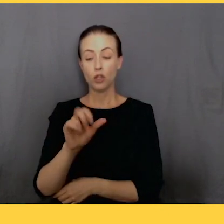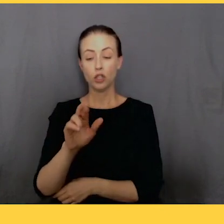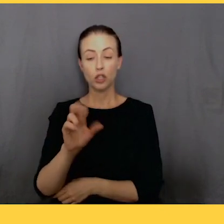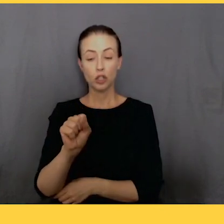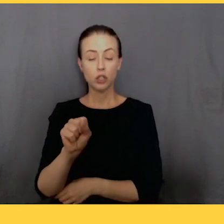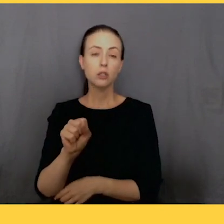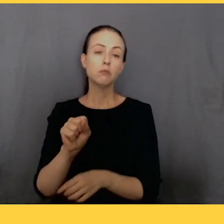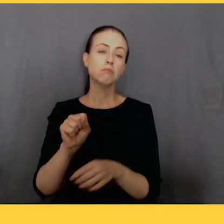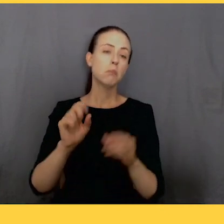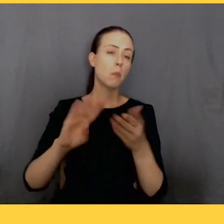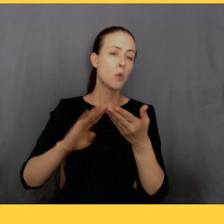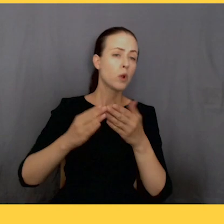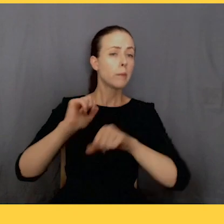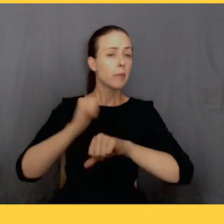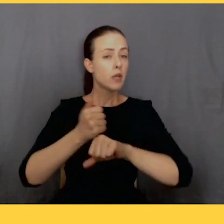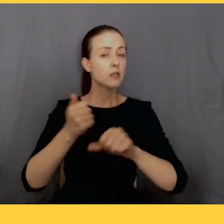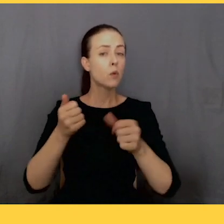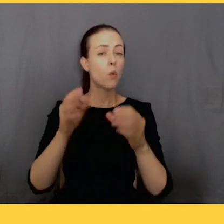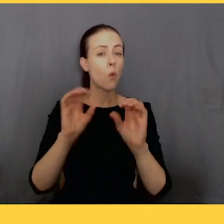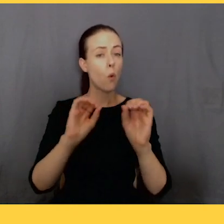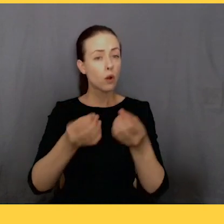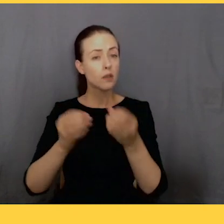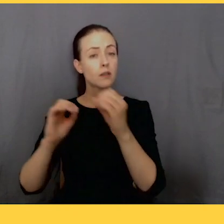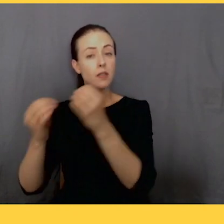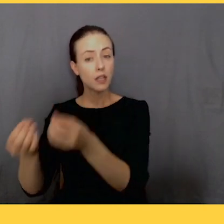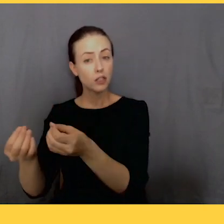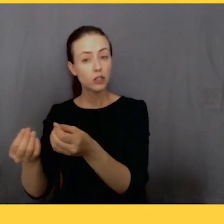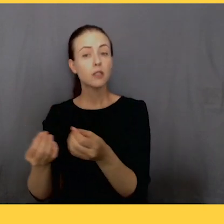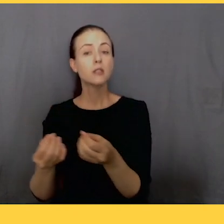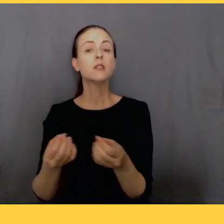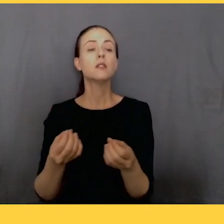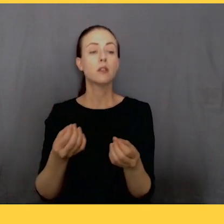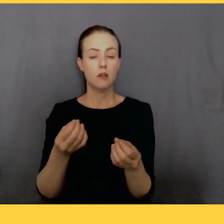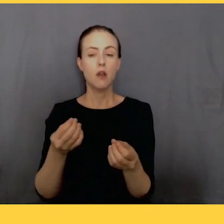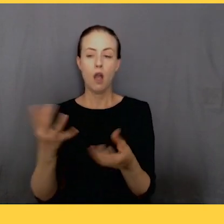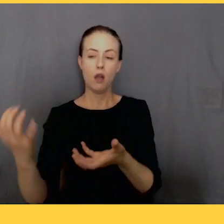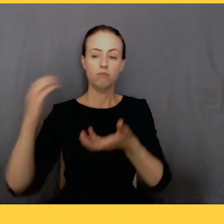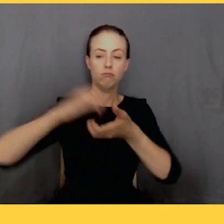community-based organizations to better assess vulnerable customers.